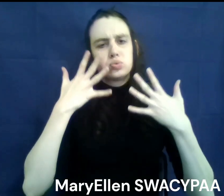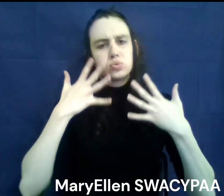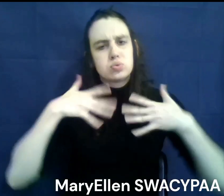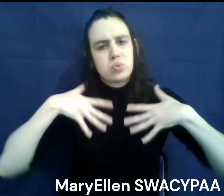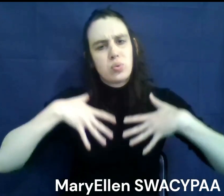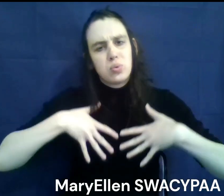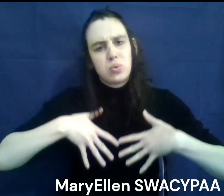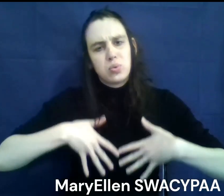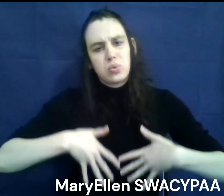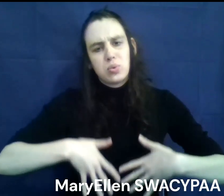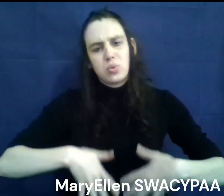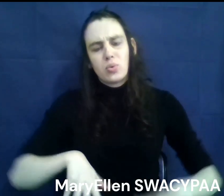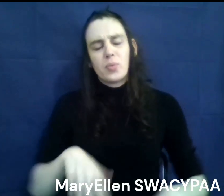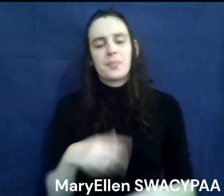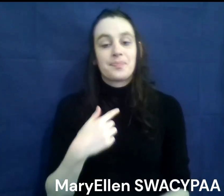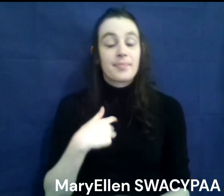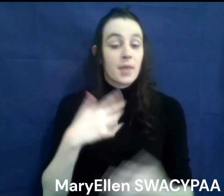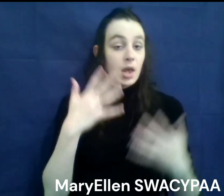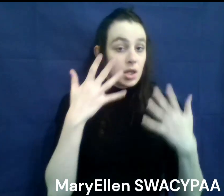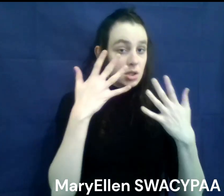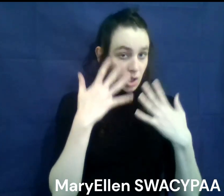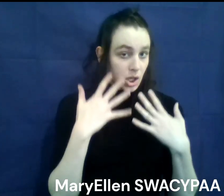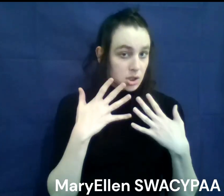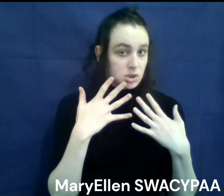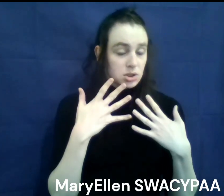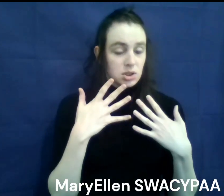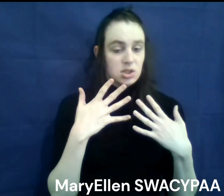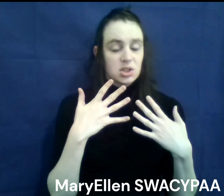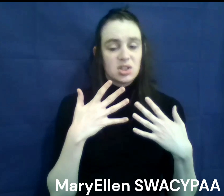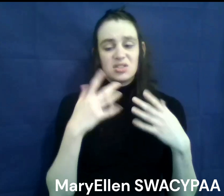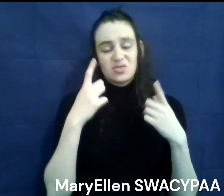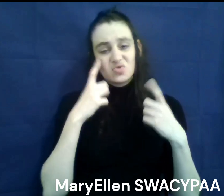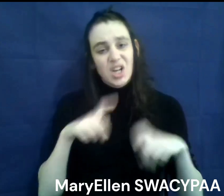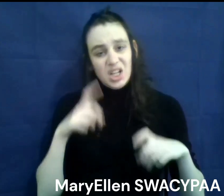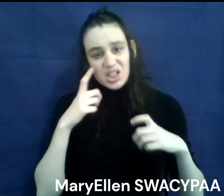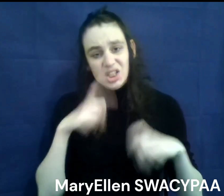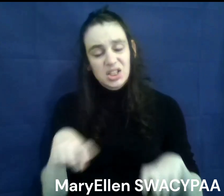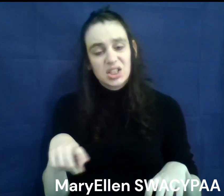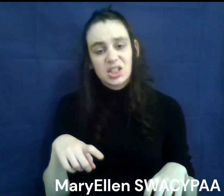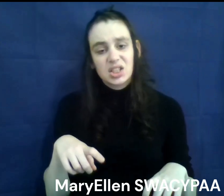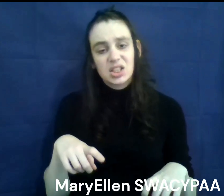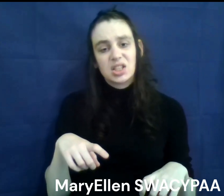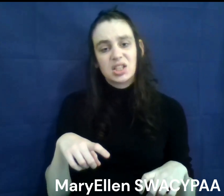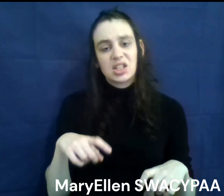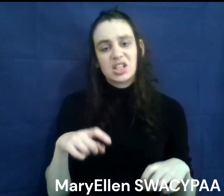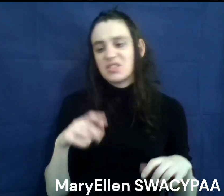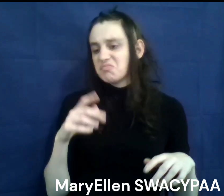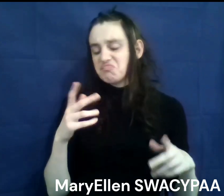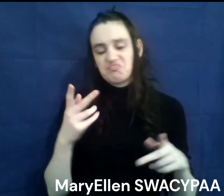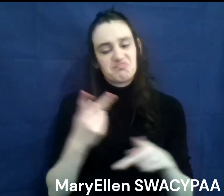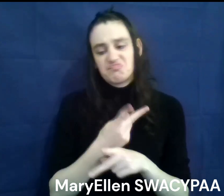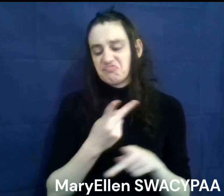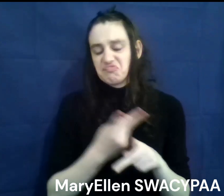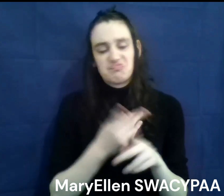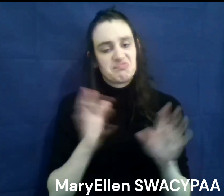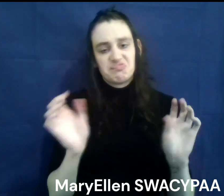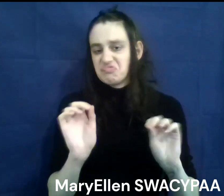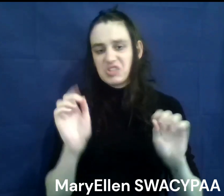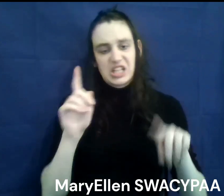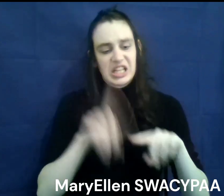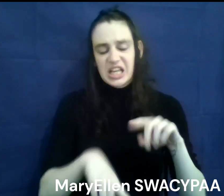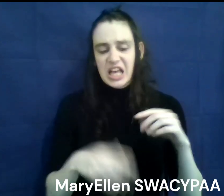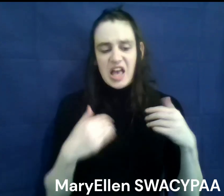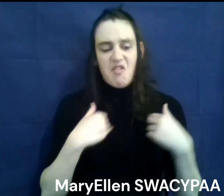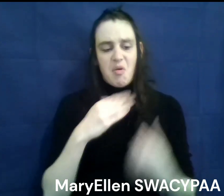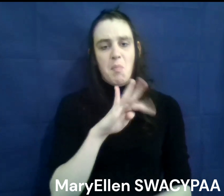was sad. I was crying. I couldn't figure anything out. I had a stack of bills at home with